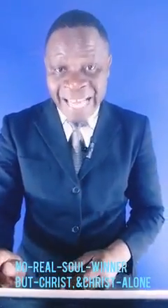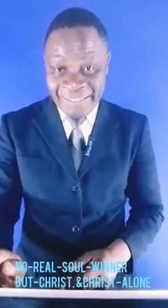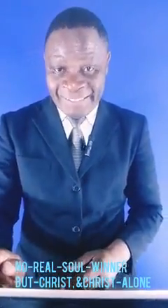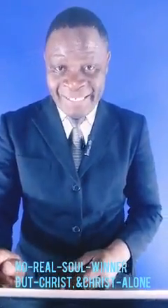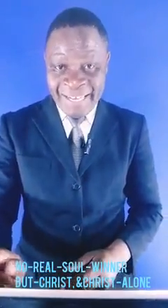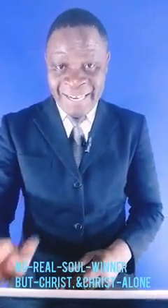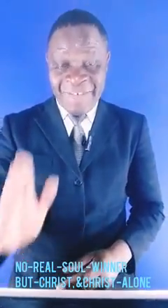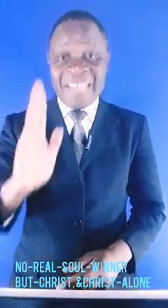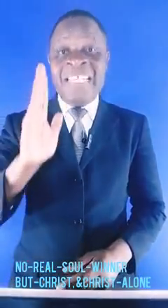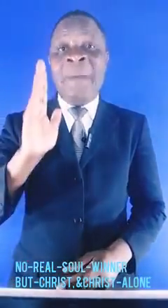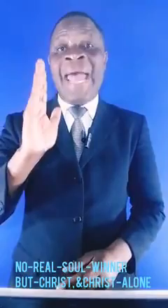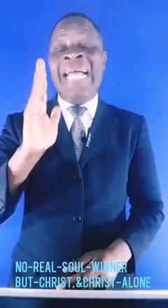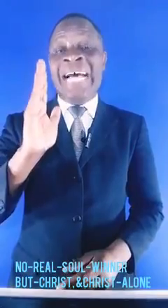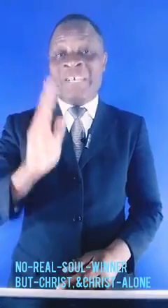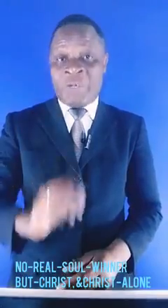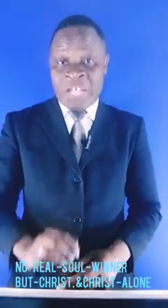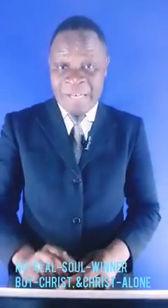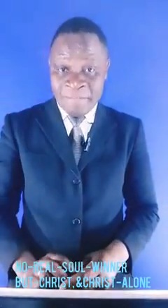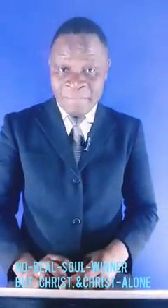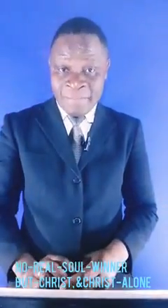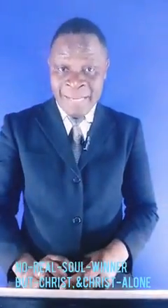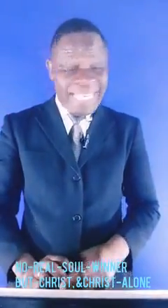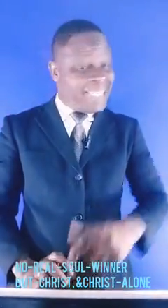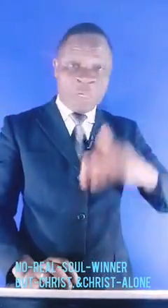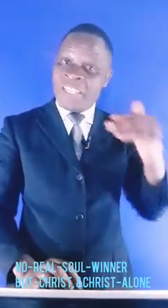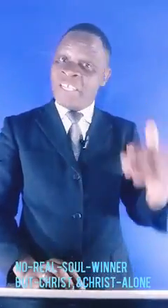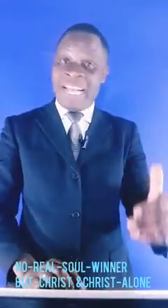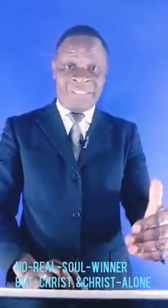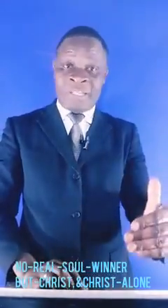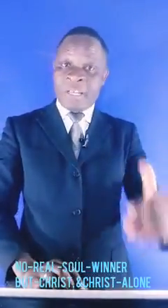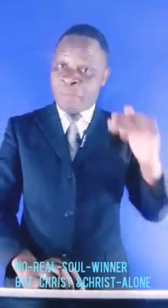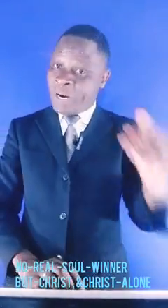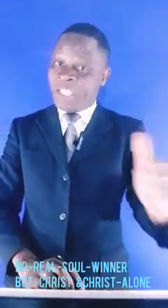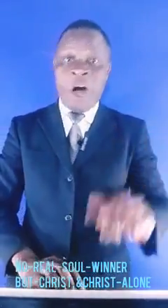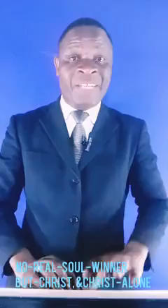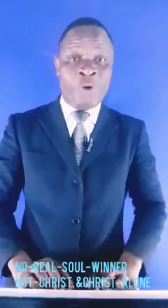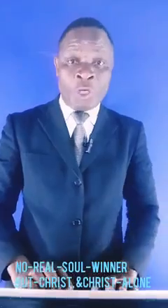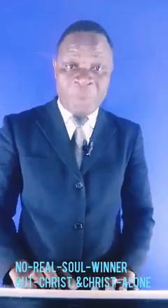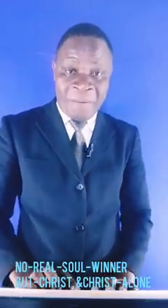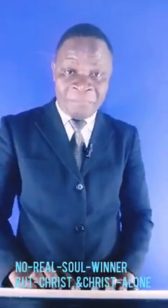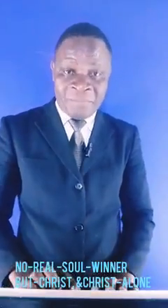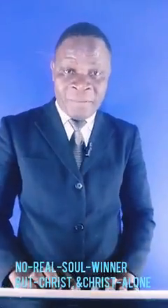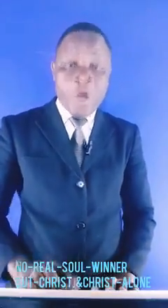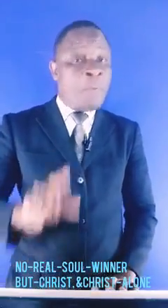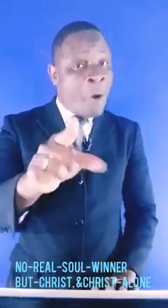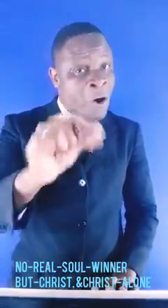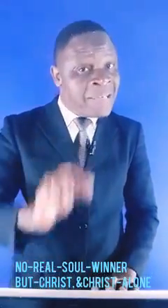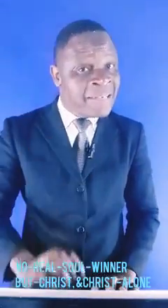transcends raising up your hand at the crusade. It transcends the preaching of the gospel. More than